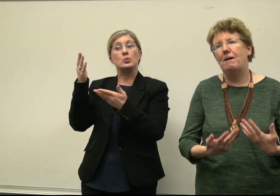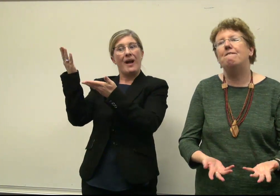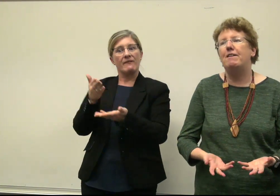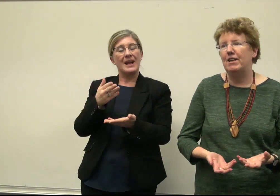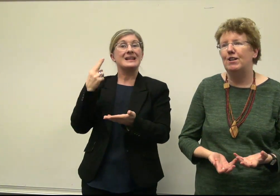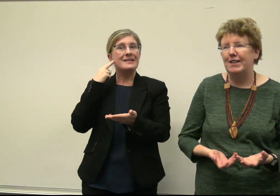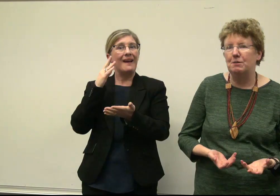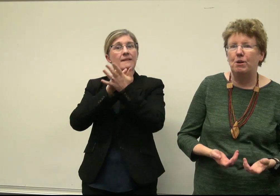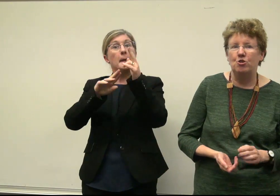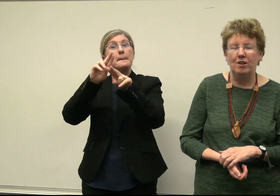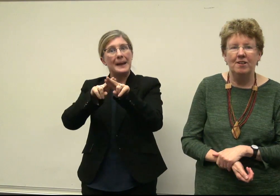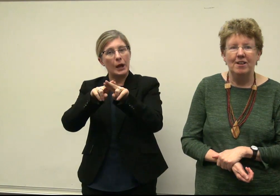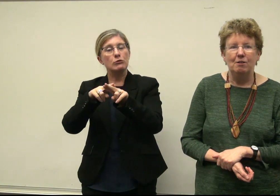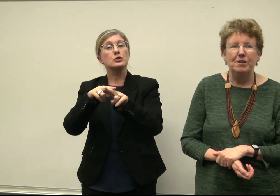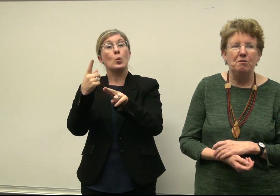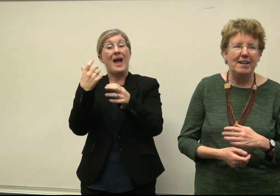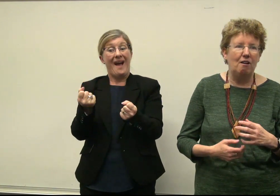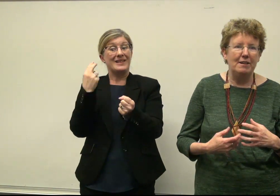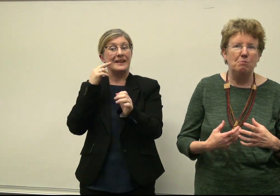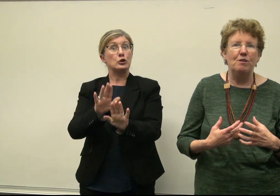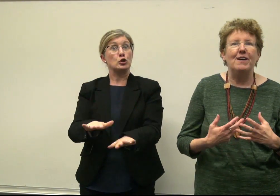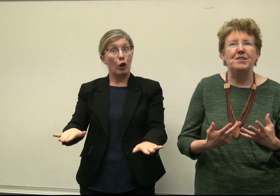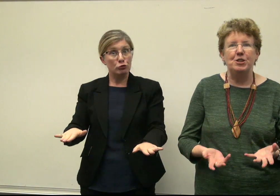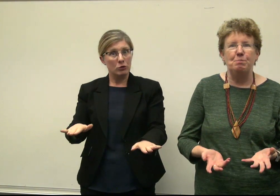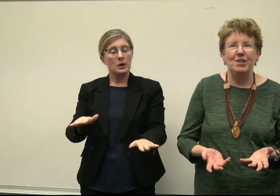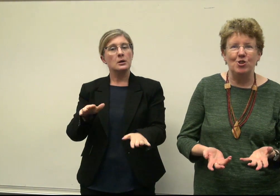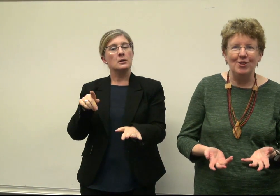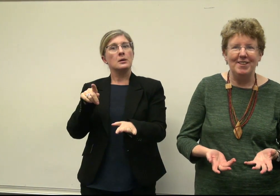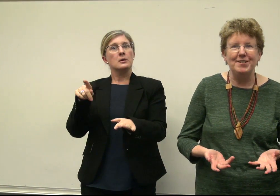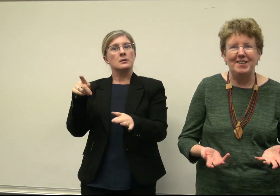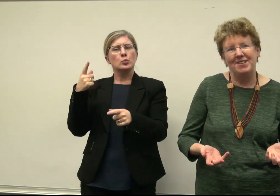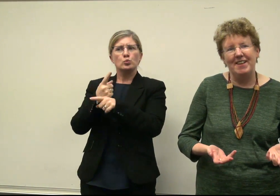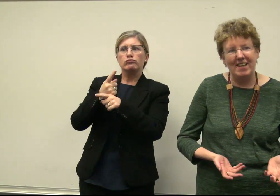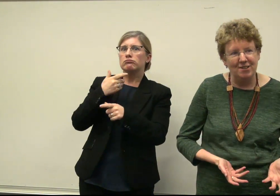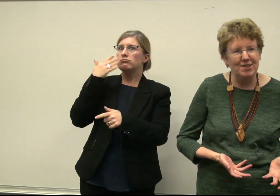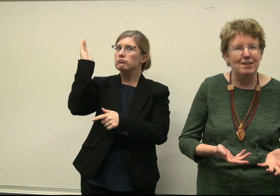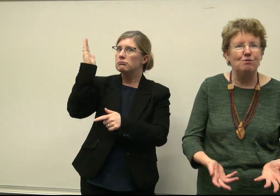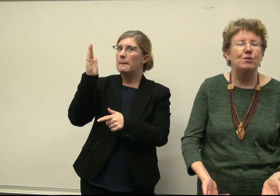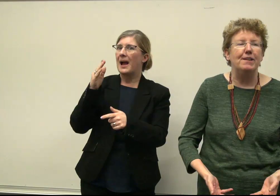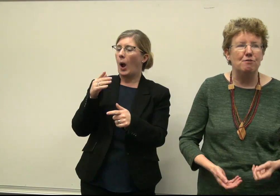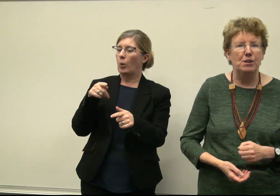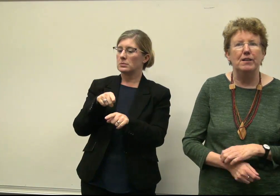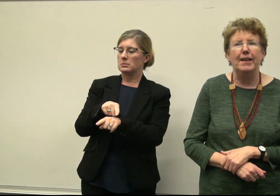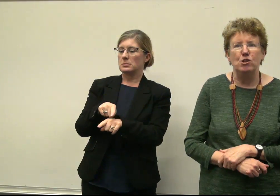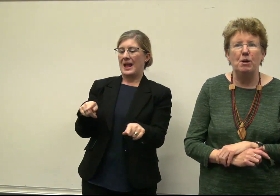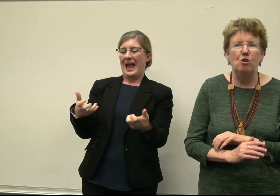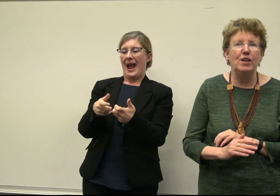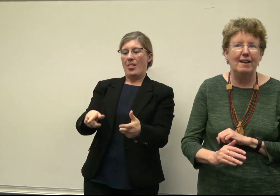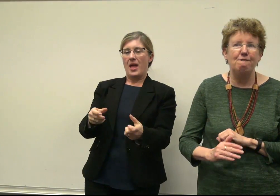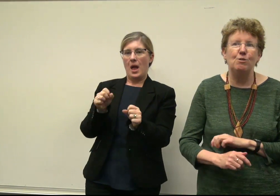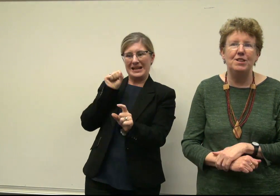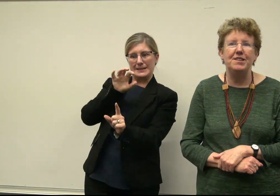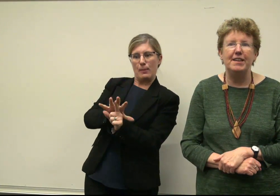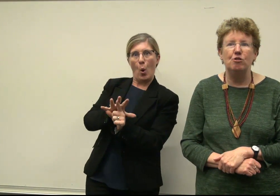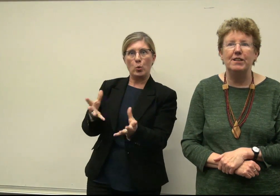talk about very early exposure. We know they are in a more advantaged position in the sense that they can sign fluently from a young age, but looking